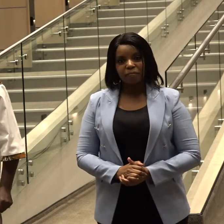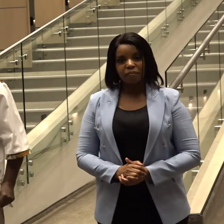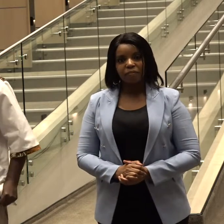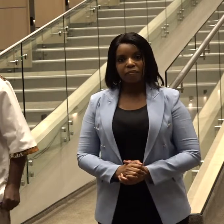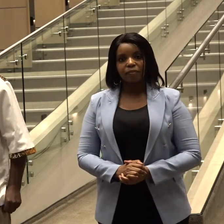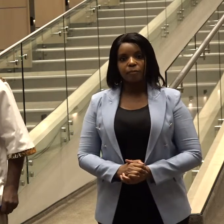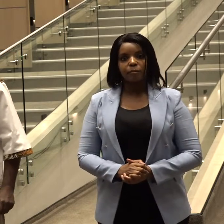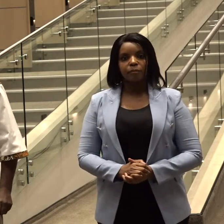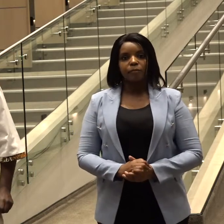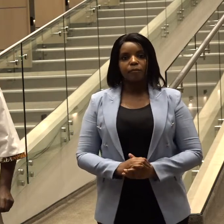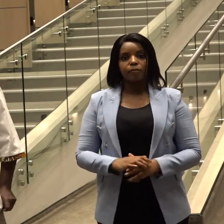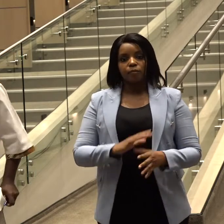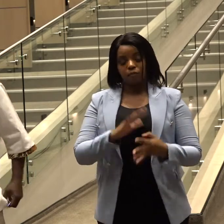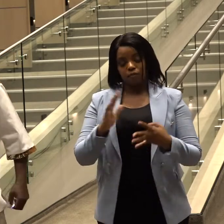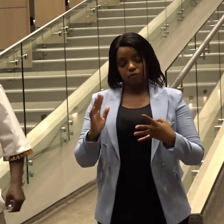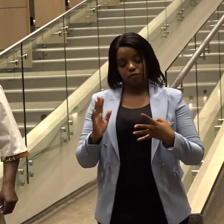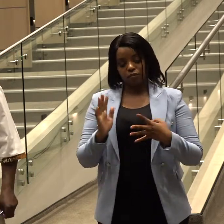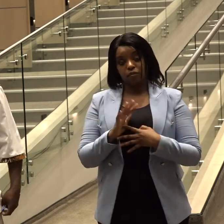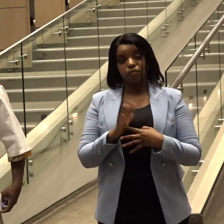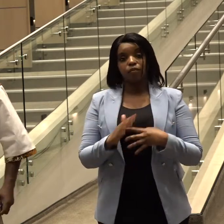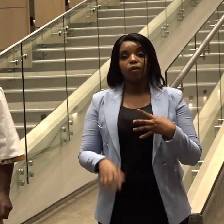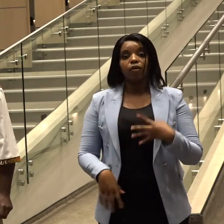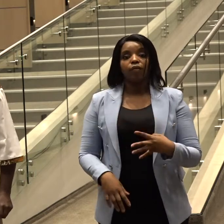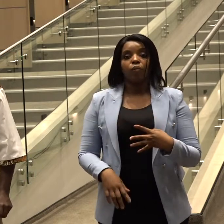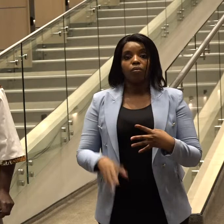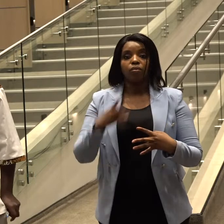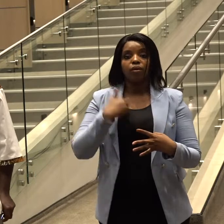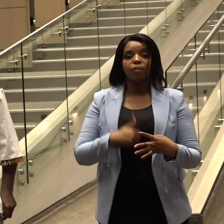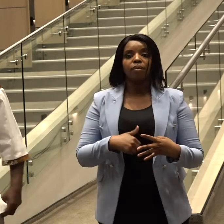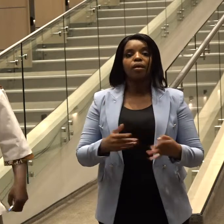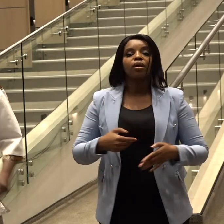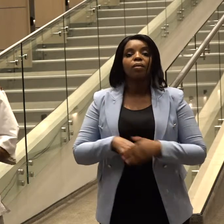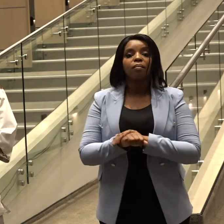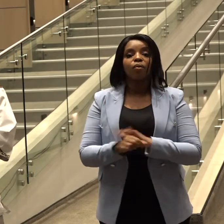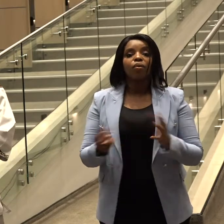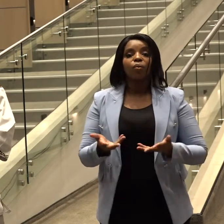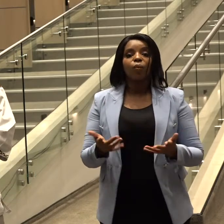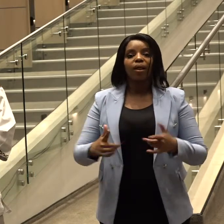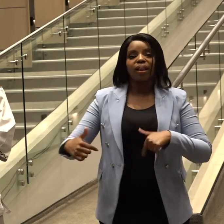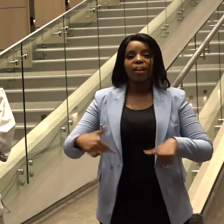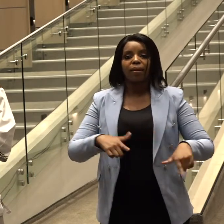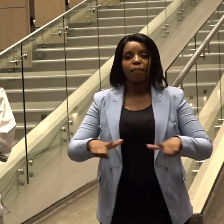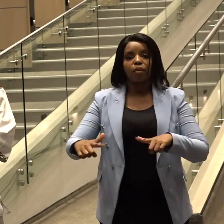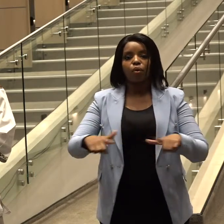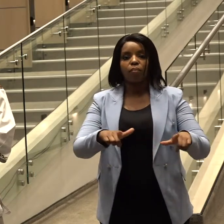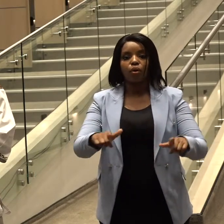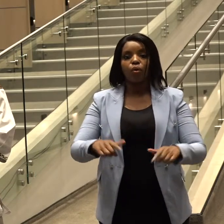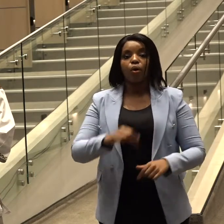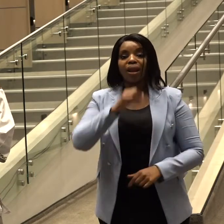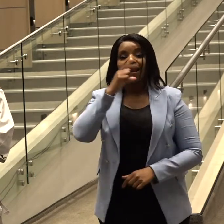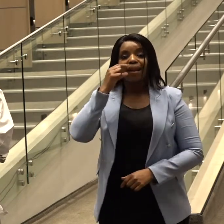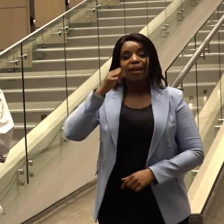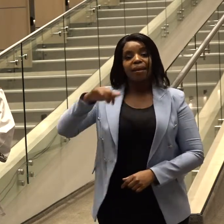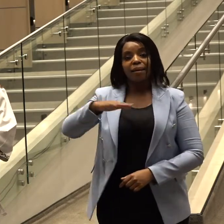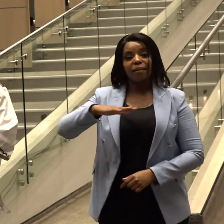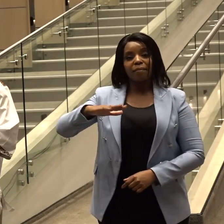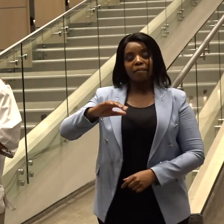the other one the fourth one I'm I'm I was born in Limpopo the place called soup maker